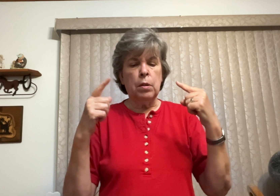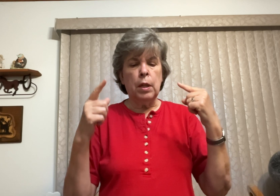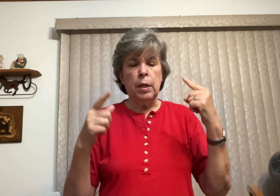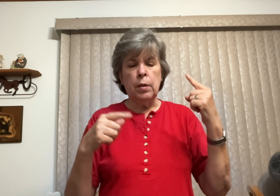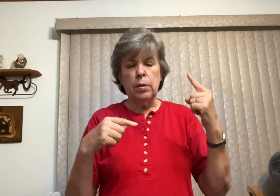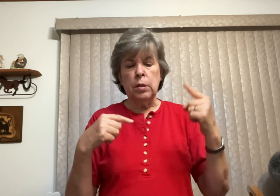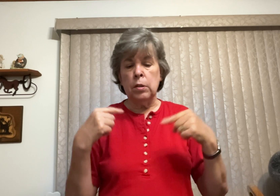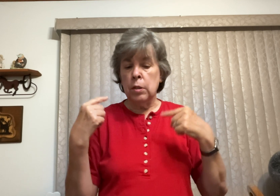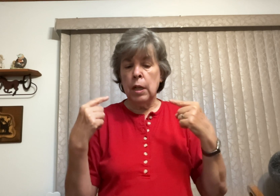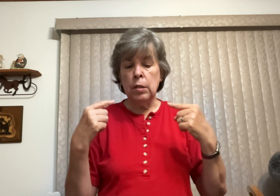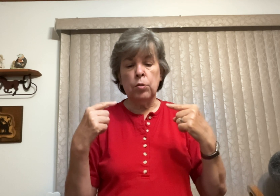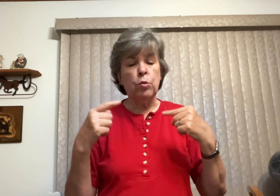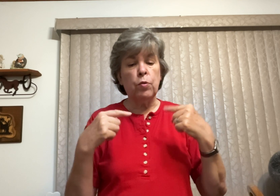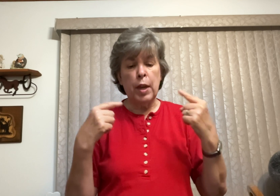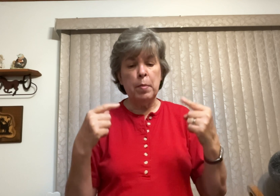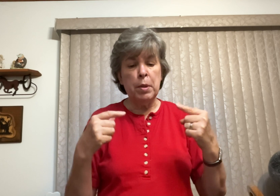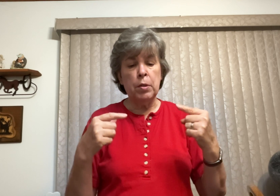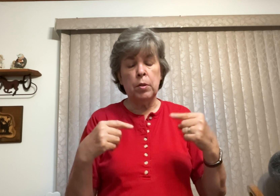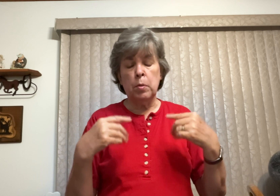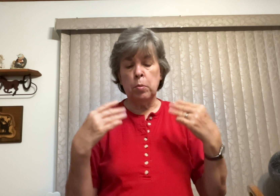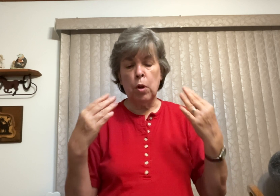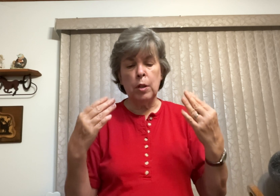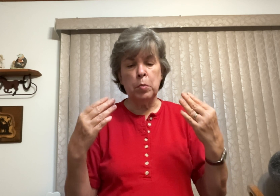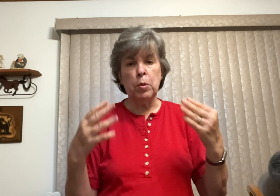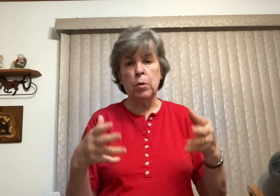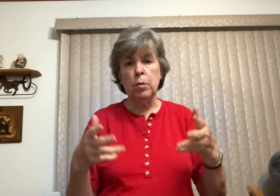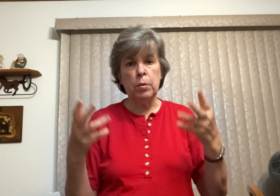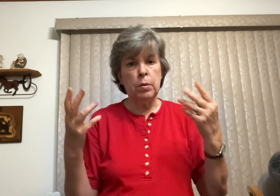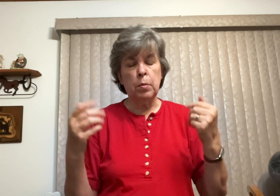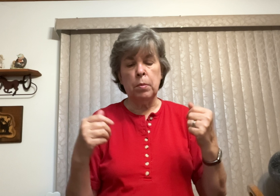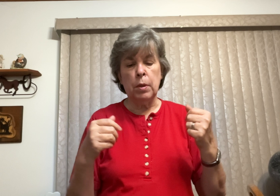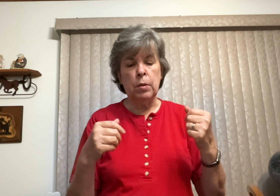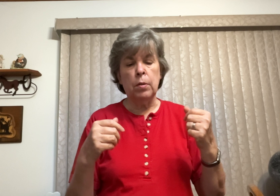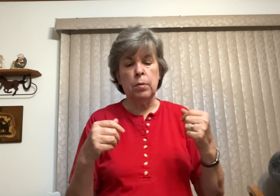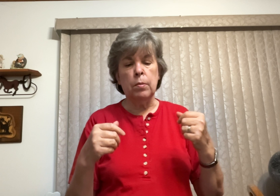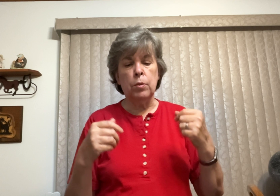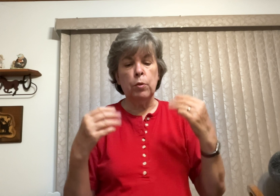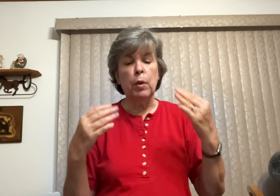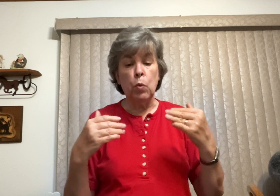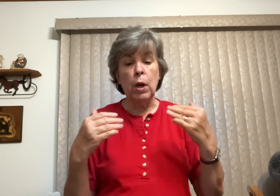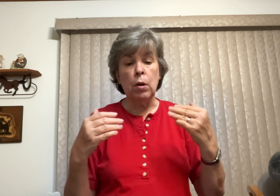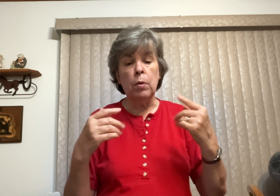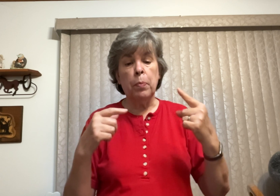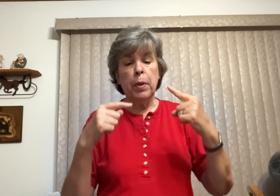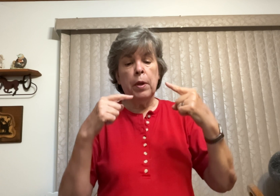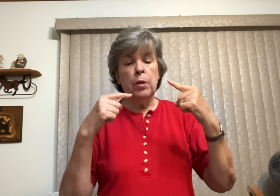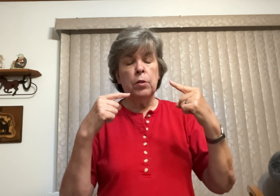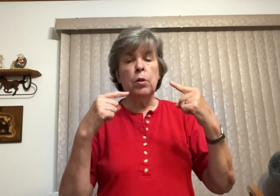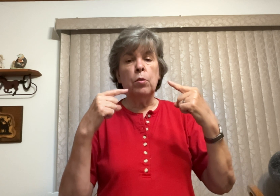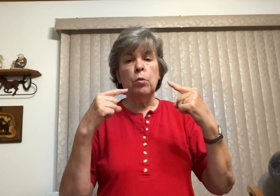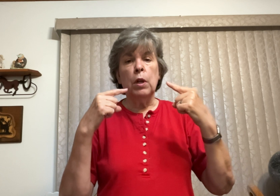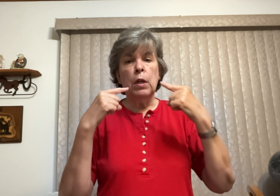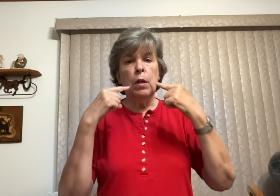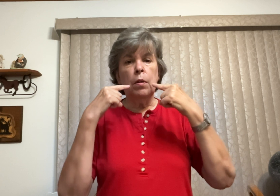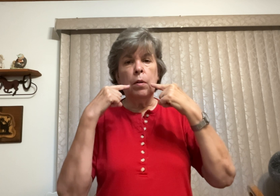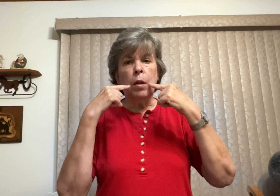like success or famous, prosper, doing well. So